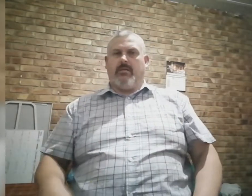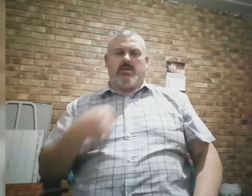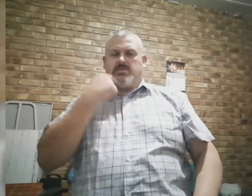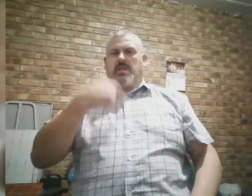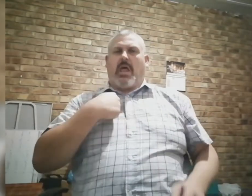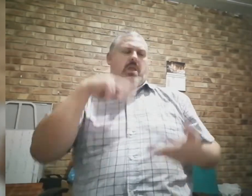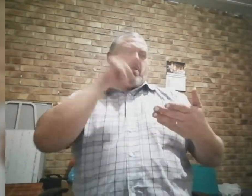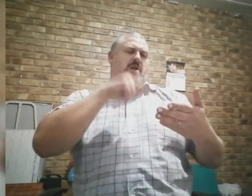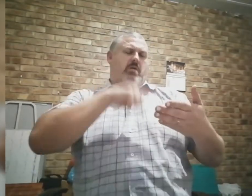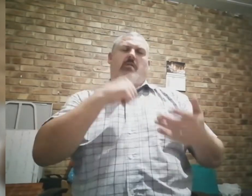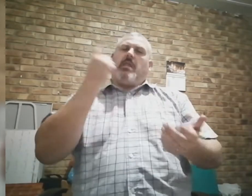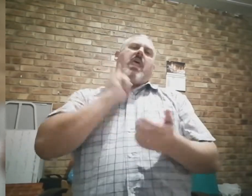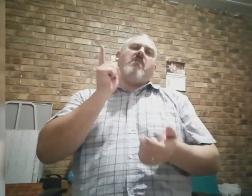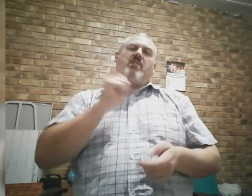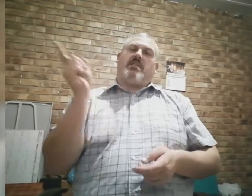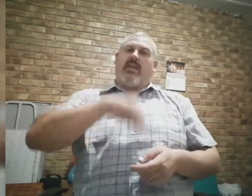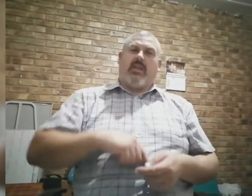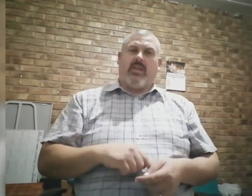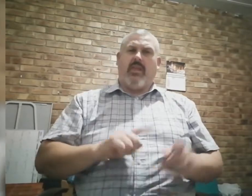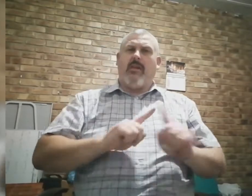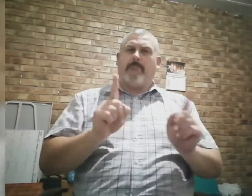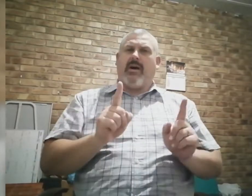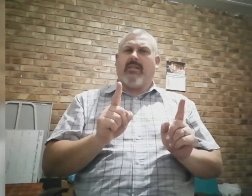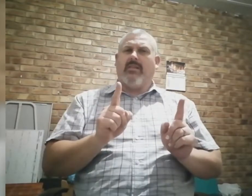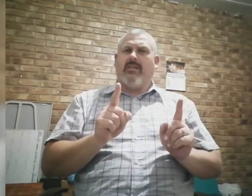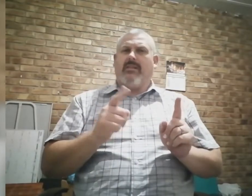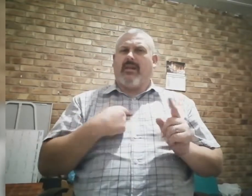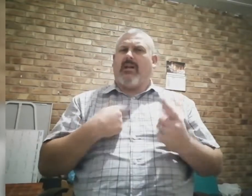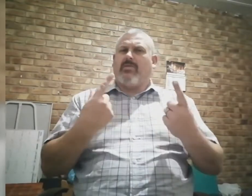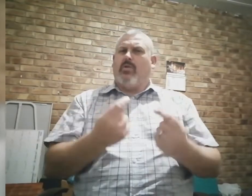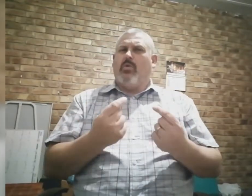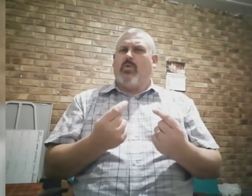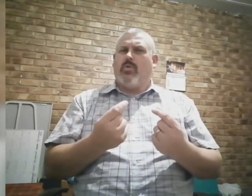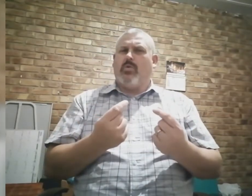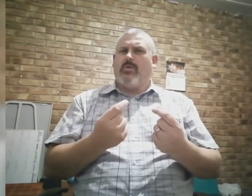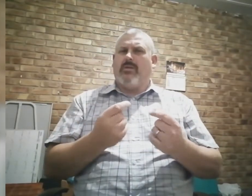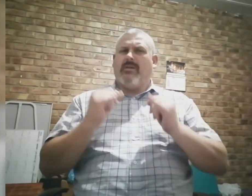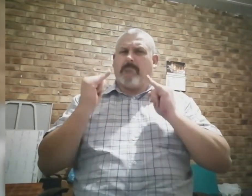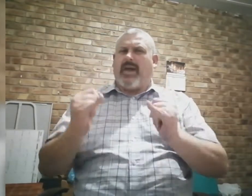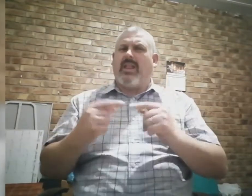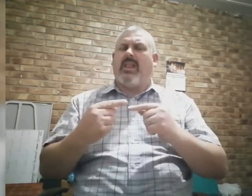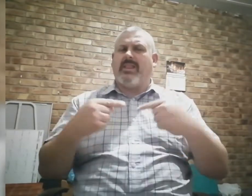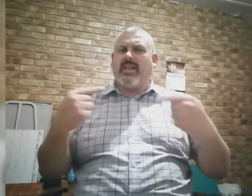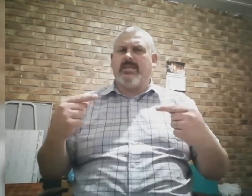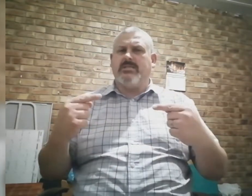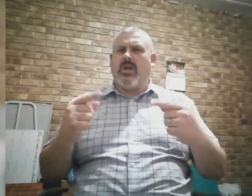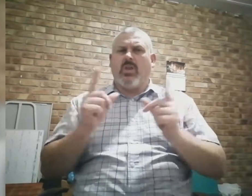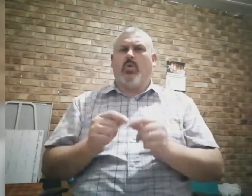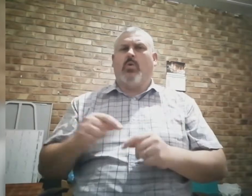He said, I really do it every day, but I do bad things to